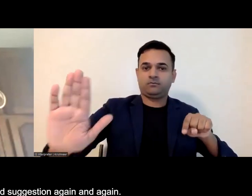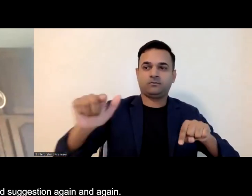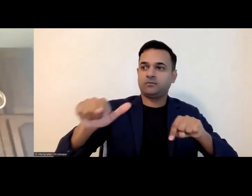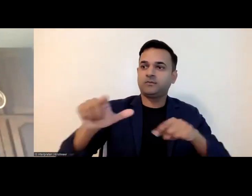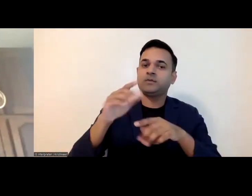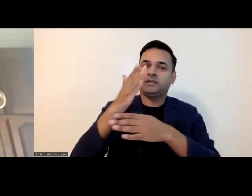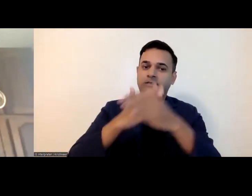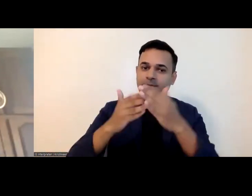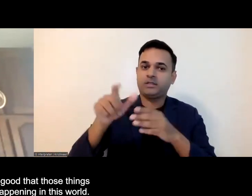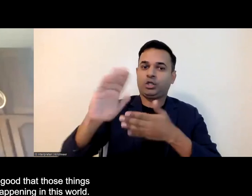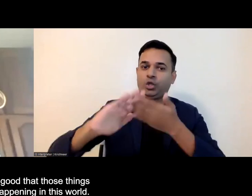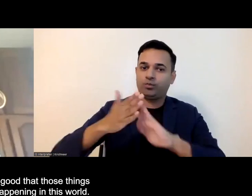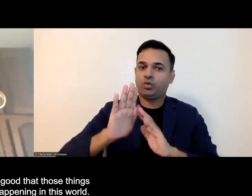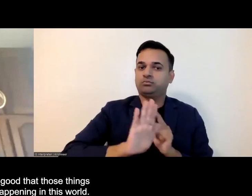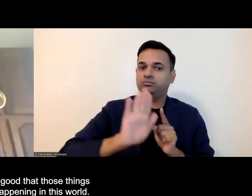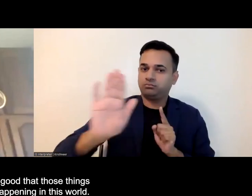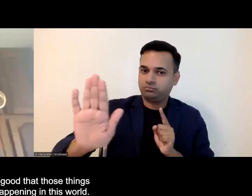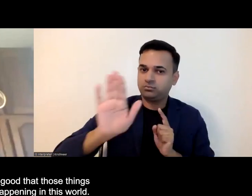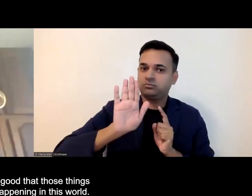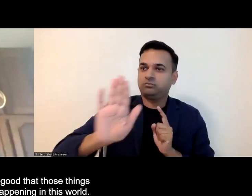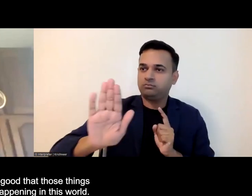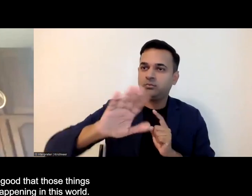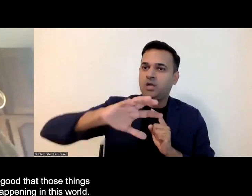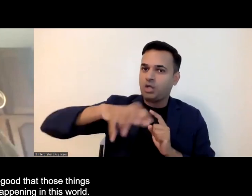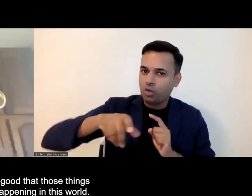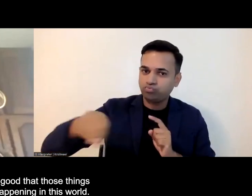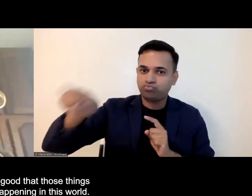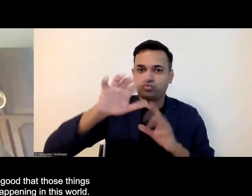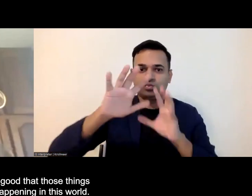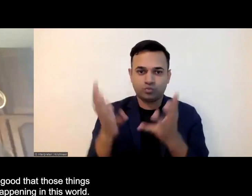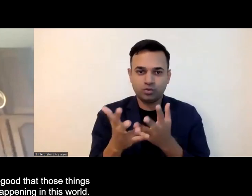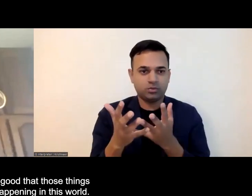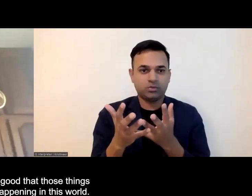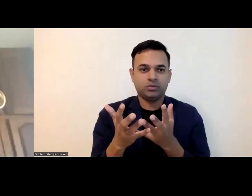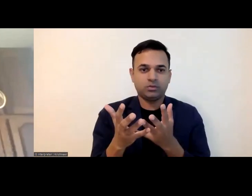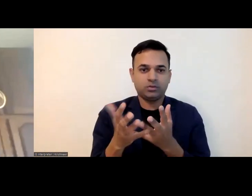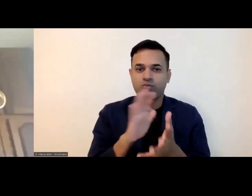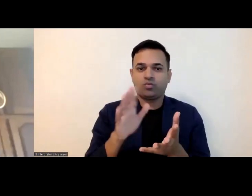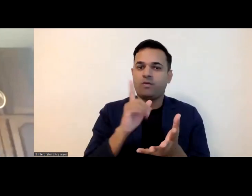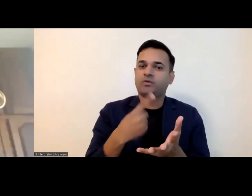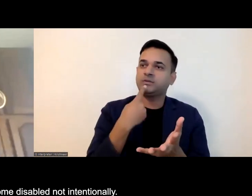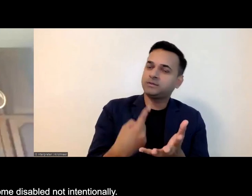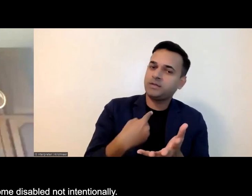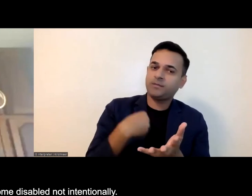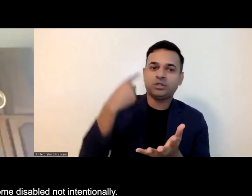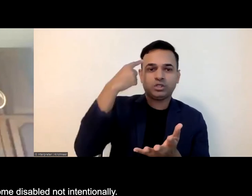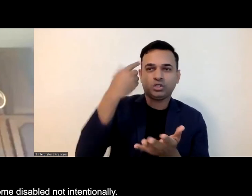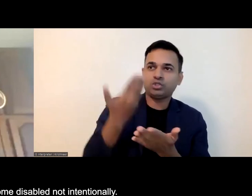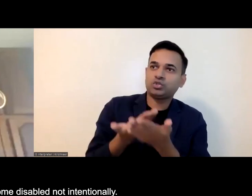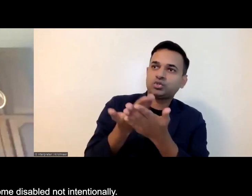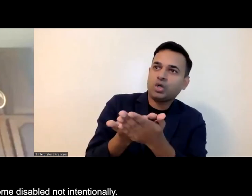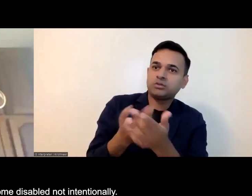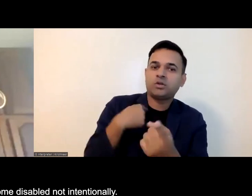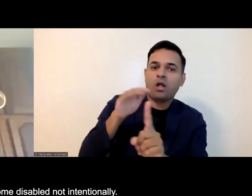again and again. I feel good that those things are happening in this world. People